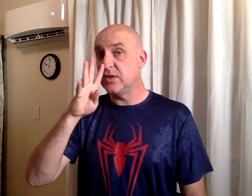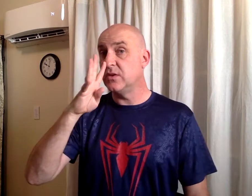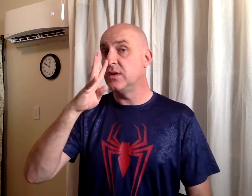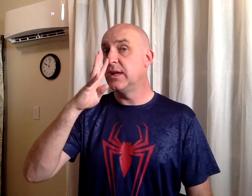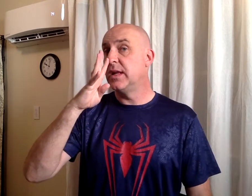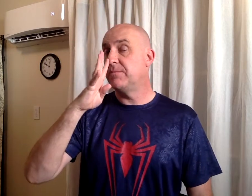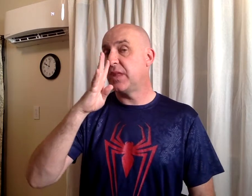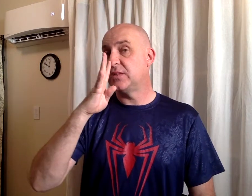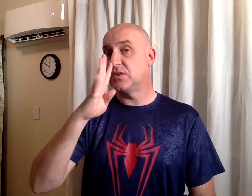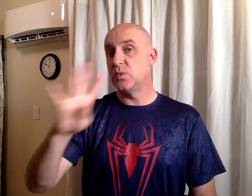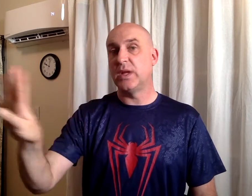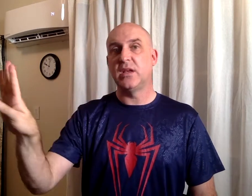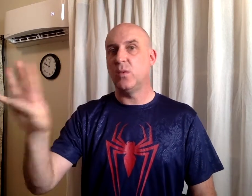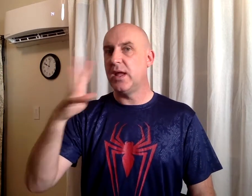finger and swing it away.